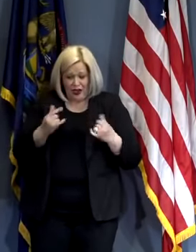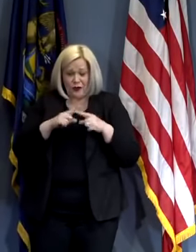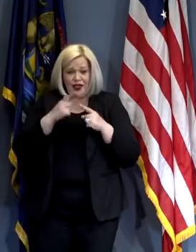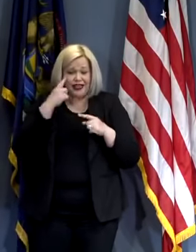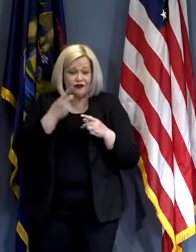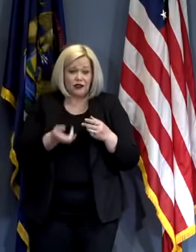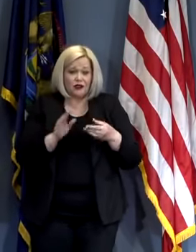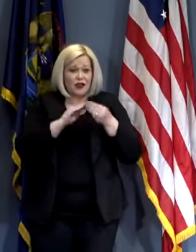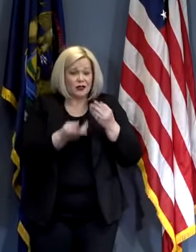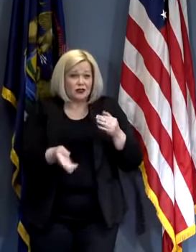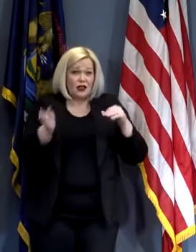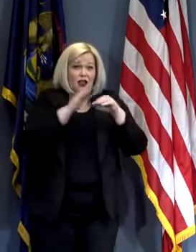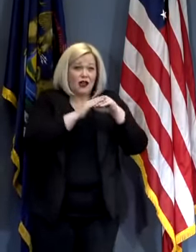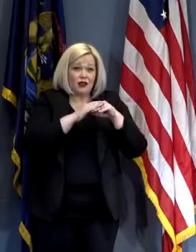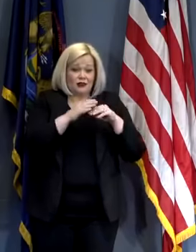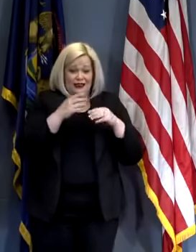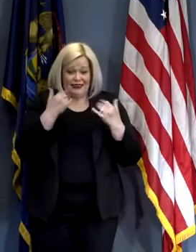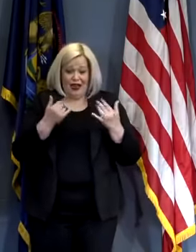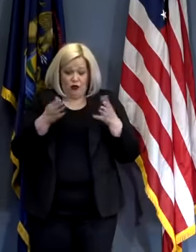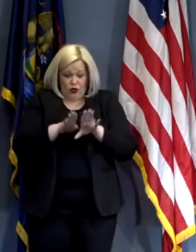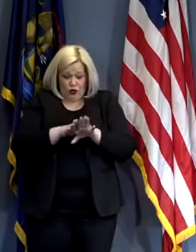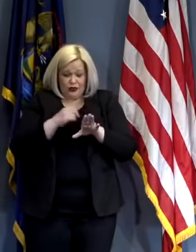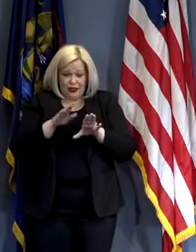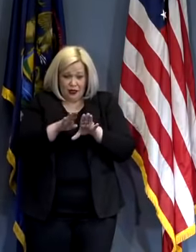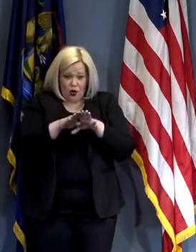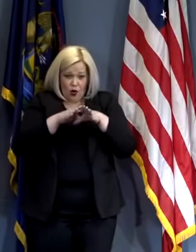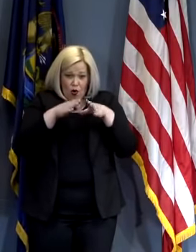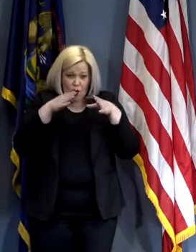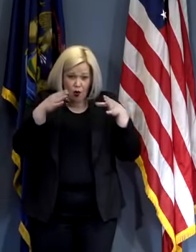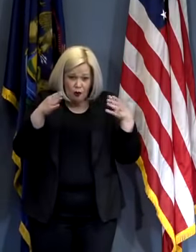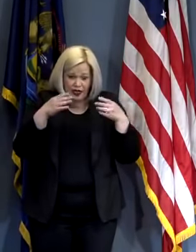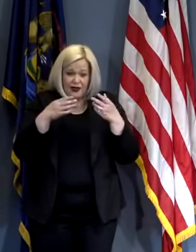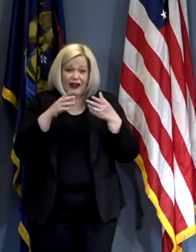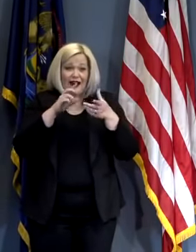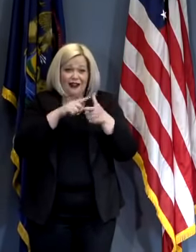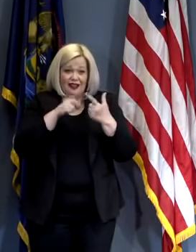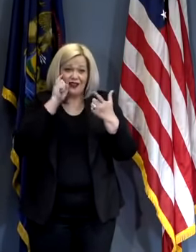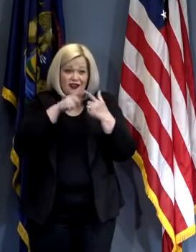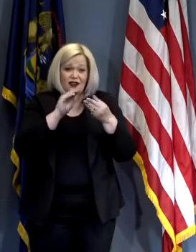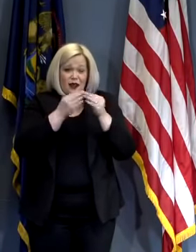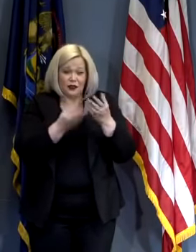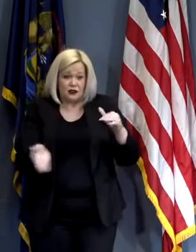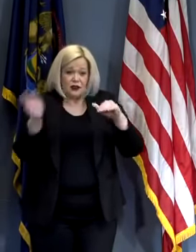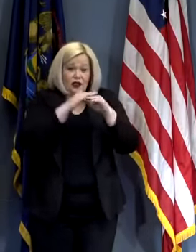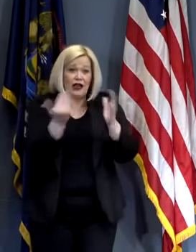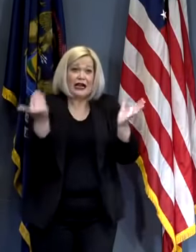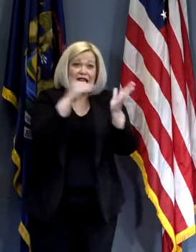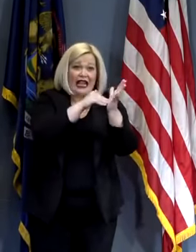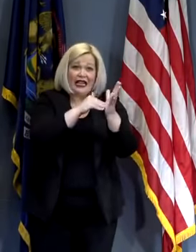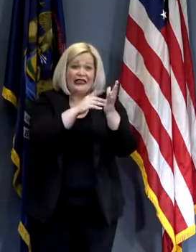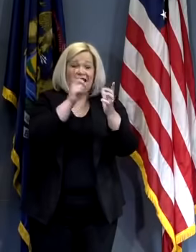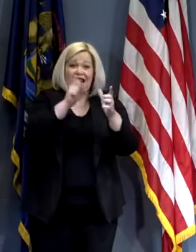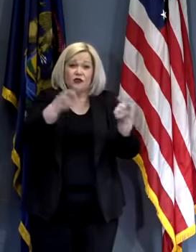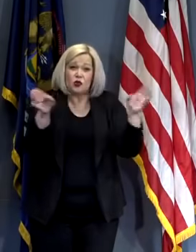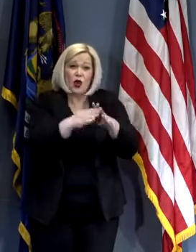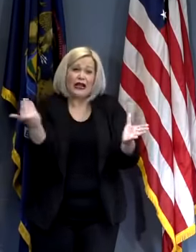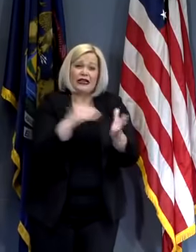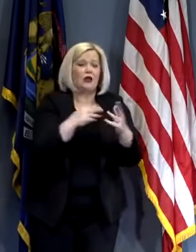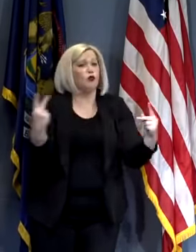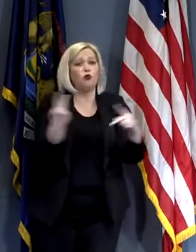reopen and then have to come back into the stay-home posture. We've got to avoid that at all costs, and that's what's driving the decisions that we're